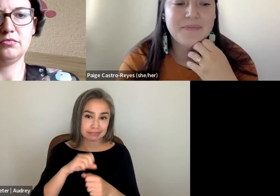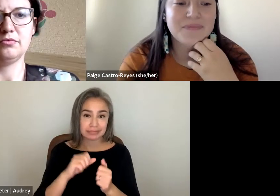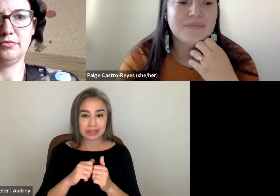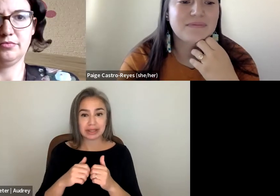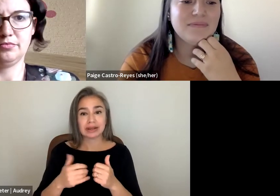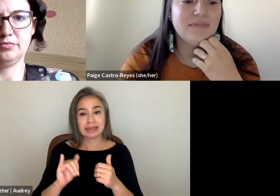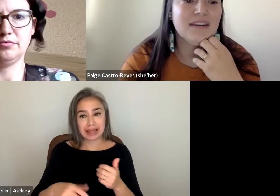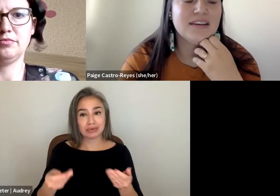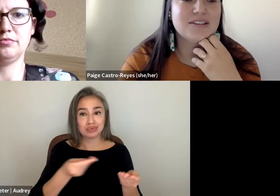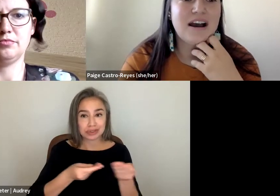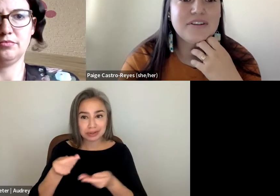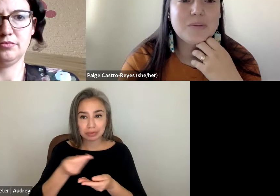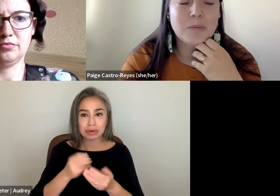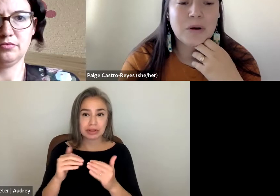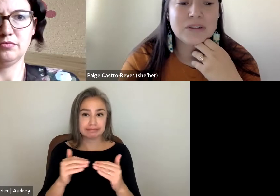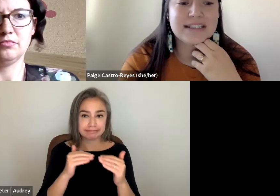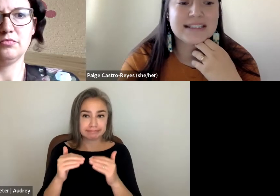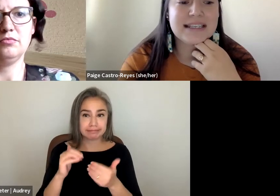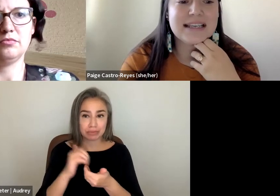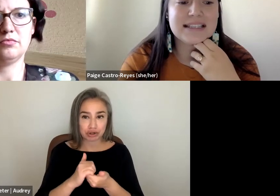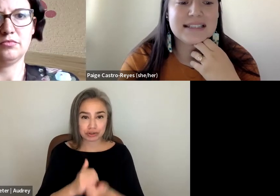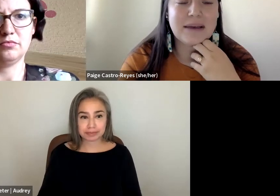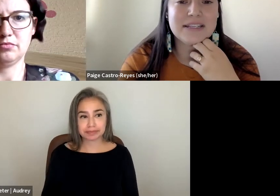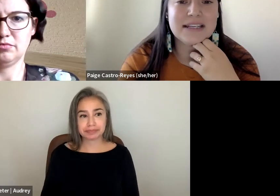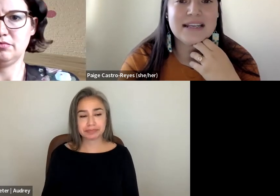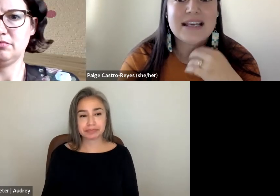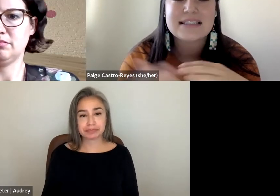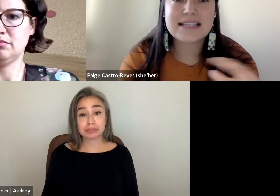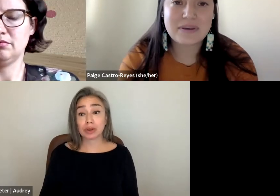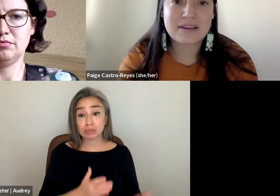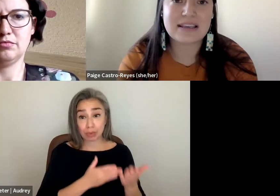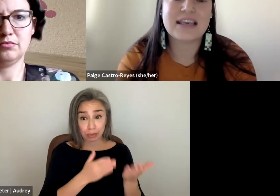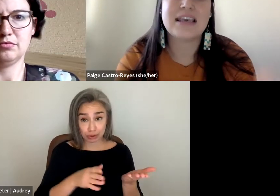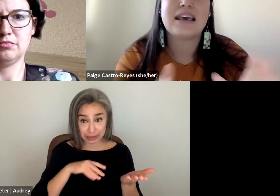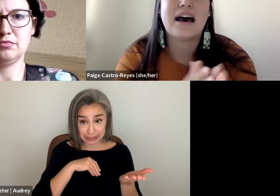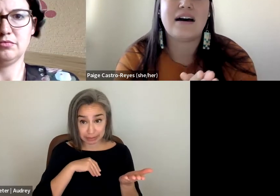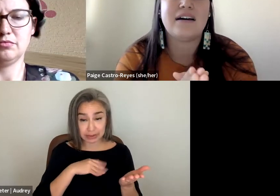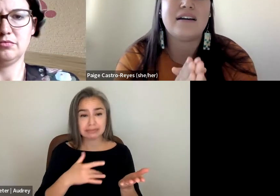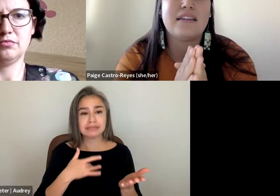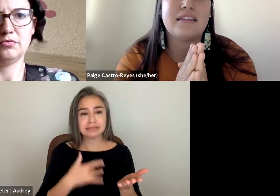partnership. So after the proposal is accepted, typically